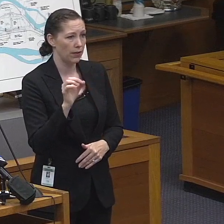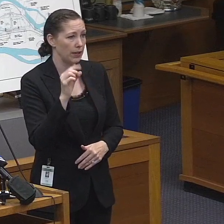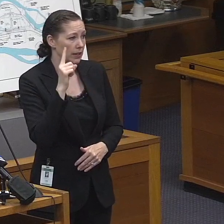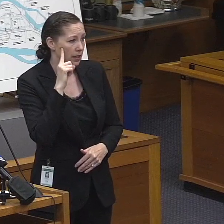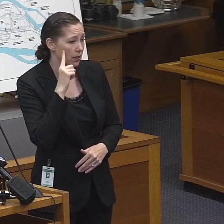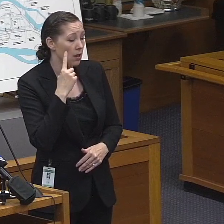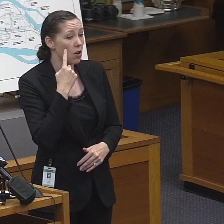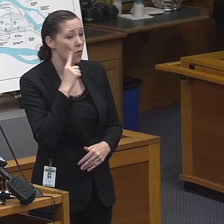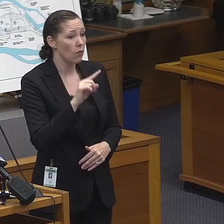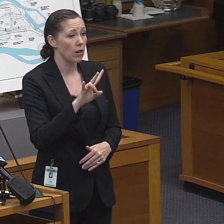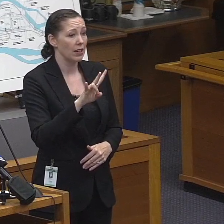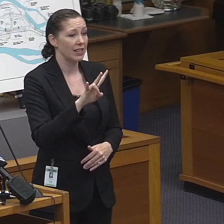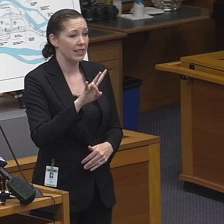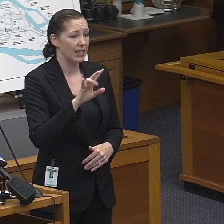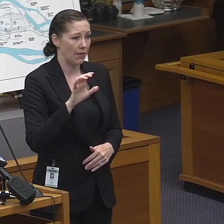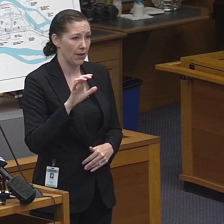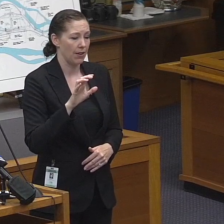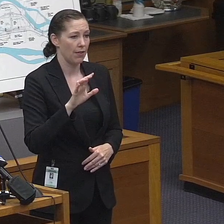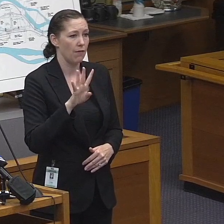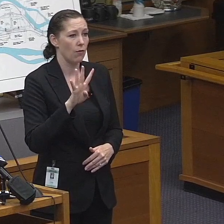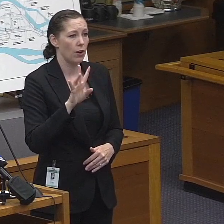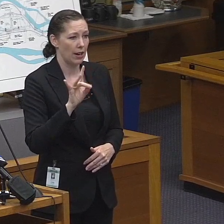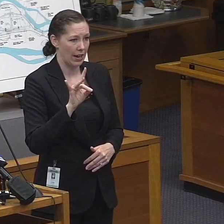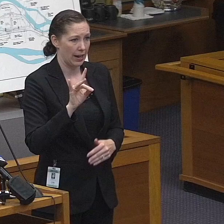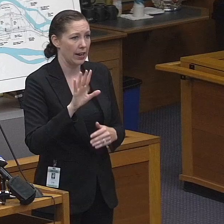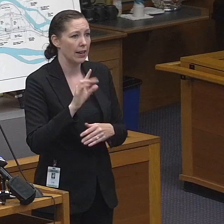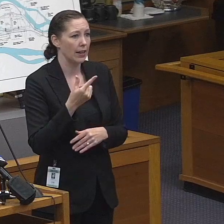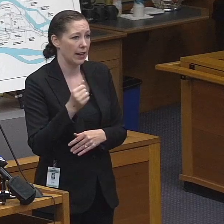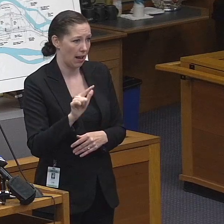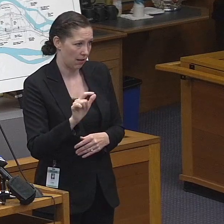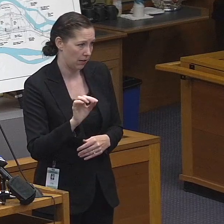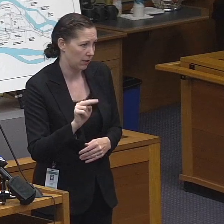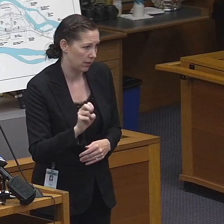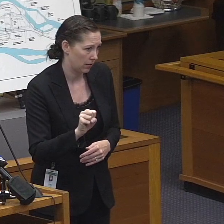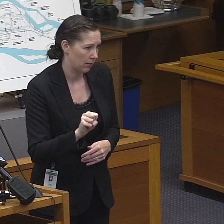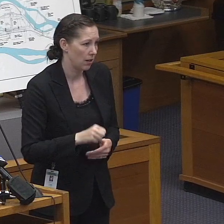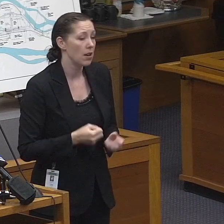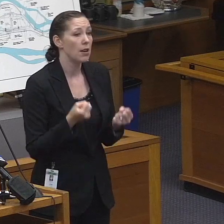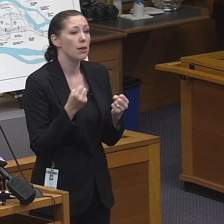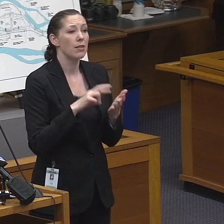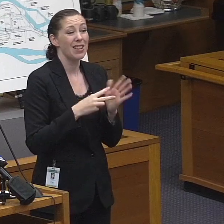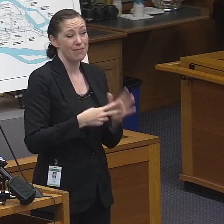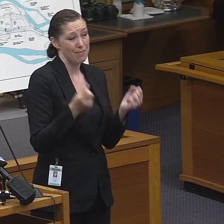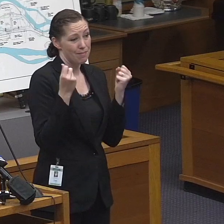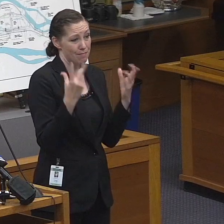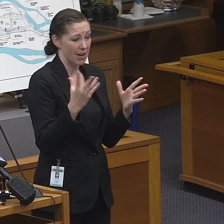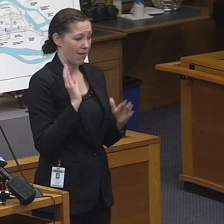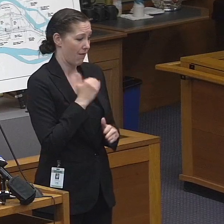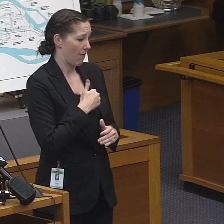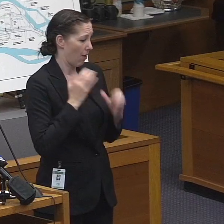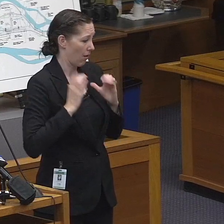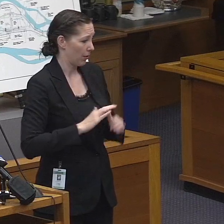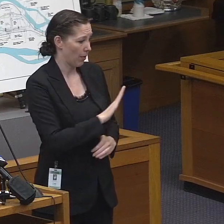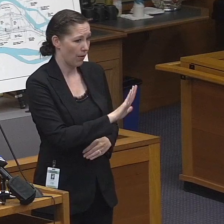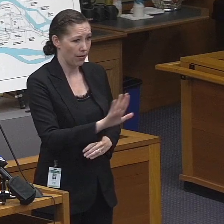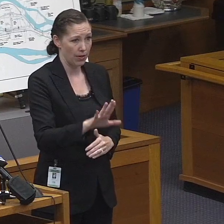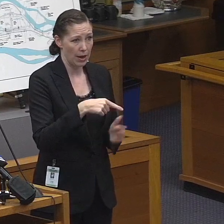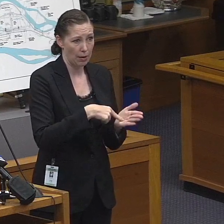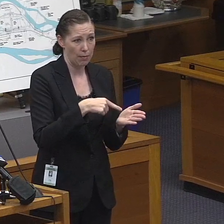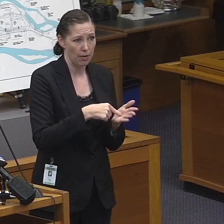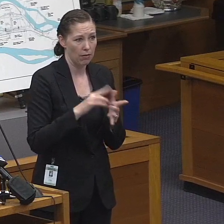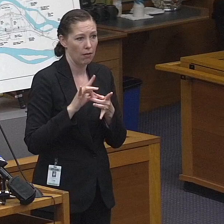748 gallons. So, the majority of our customers' water bills are related